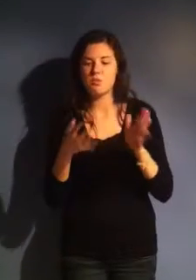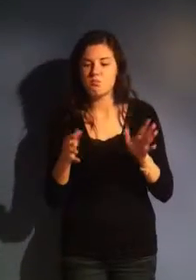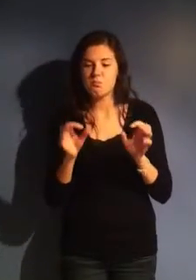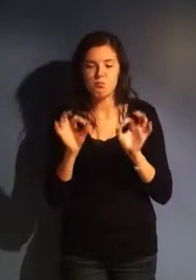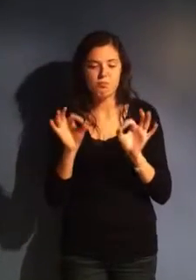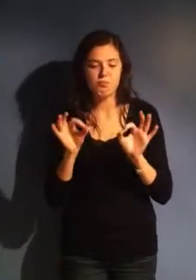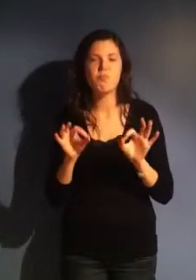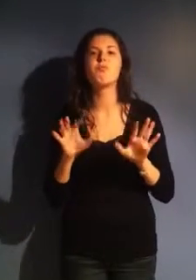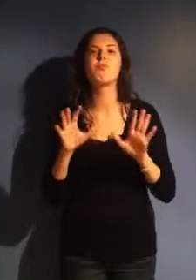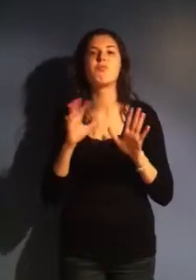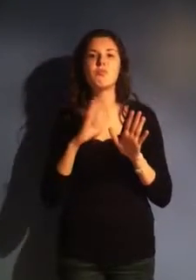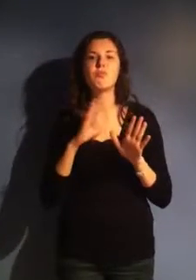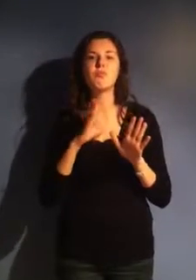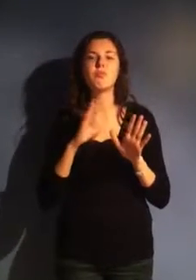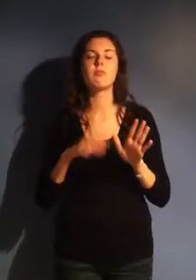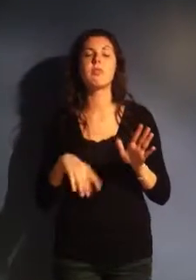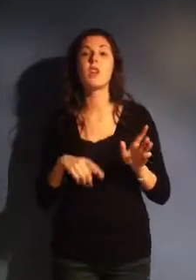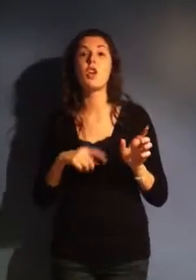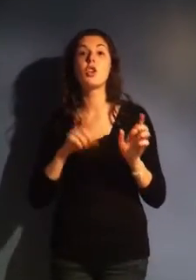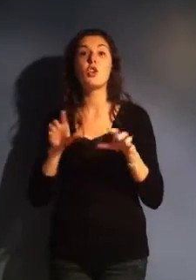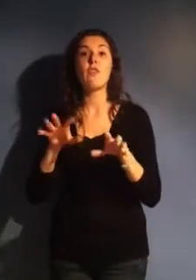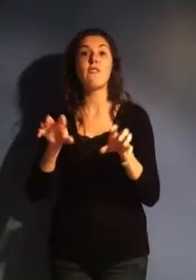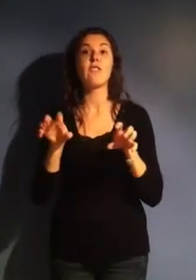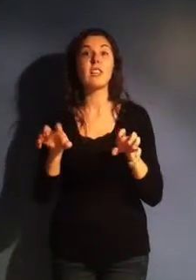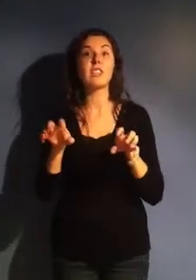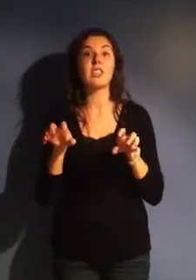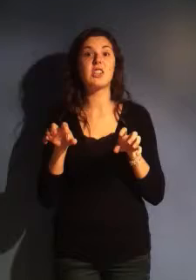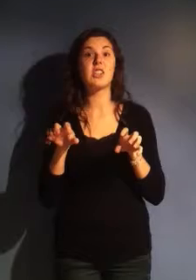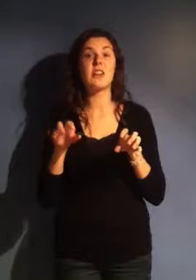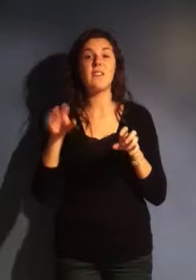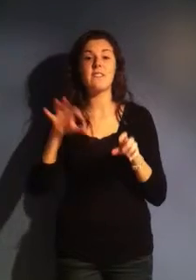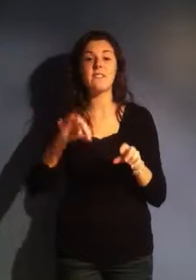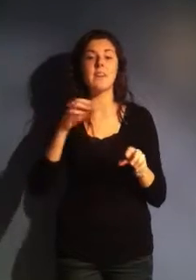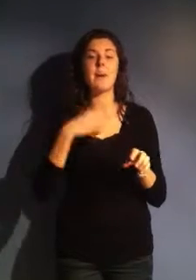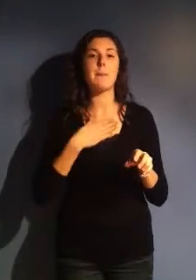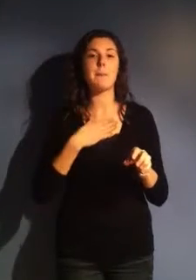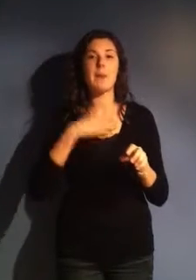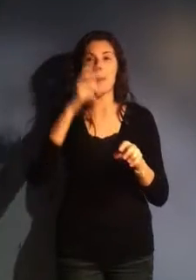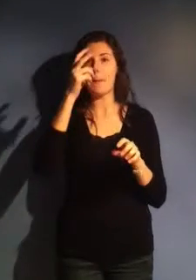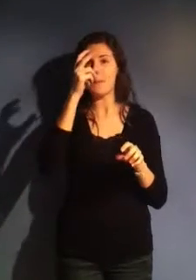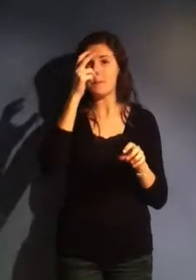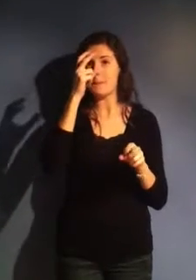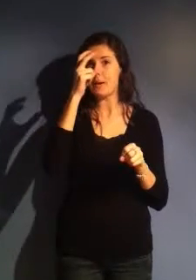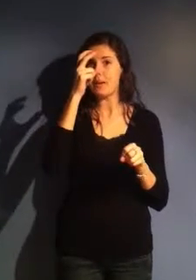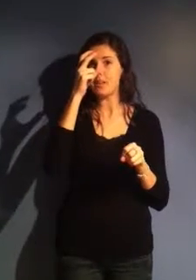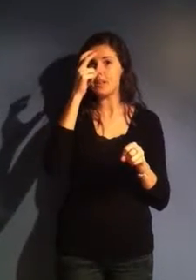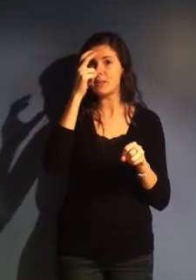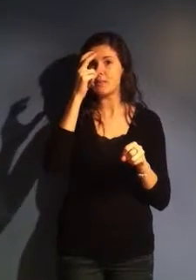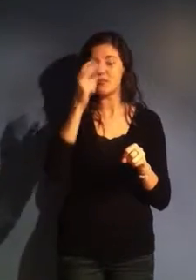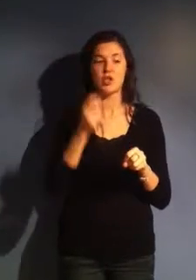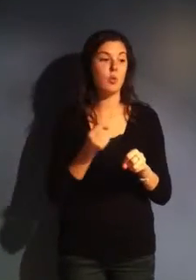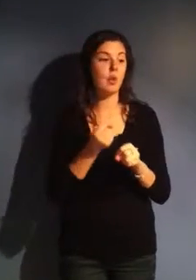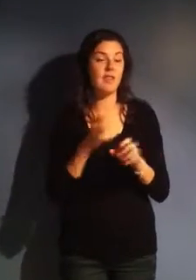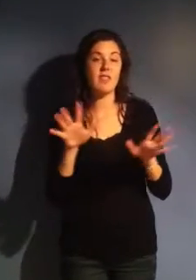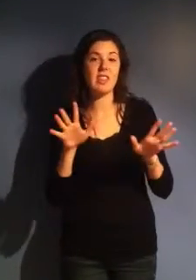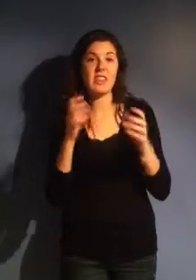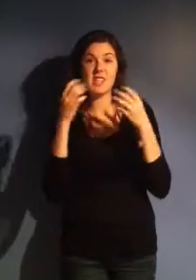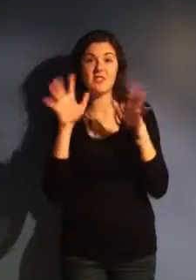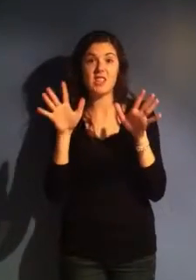bugs. So now that the media is ready and the culture tube is ready and everything's labeled, then I go into the freezer room and the